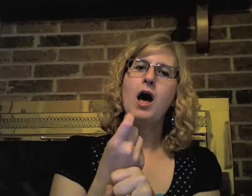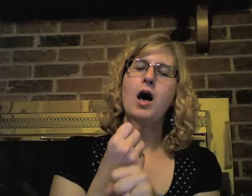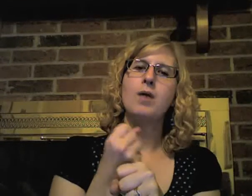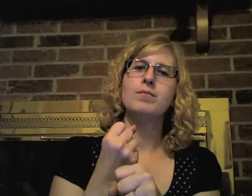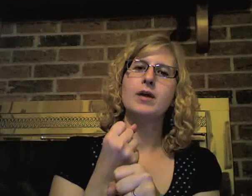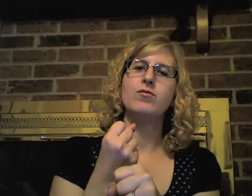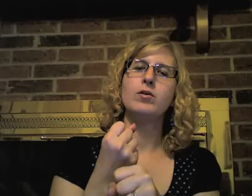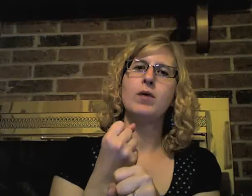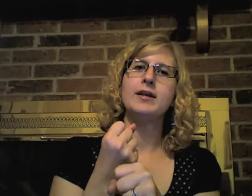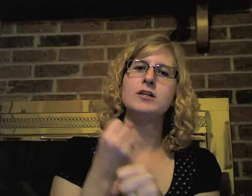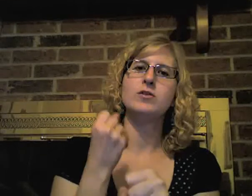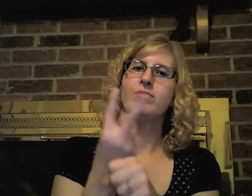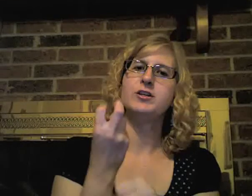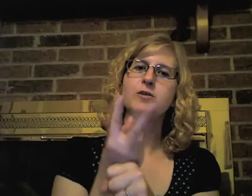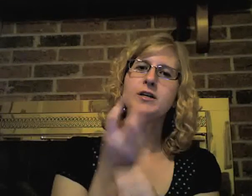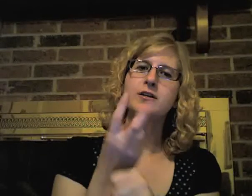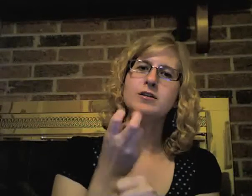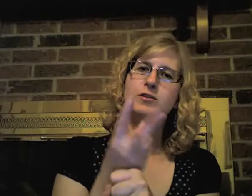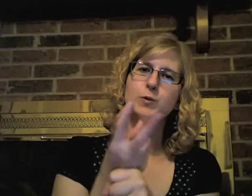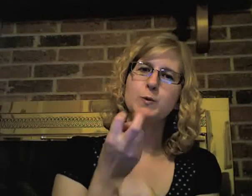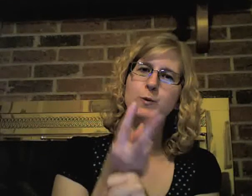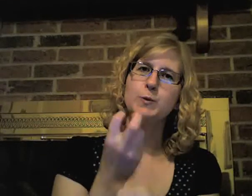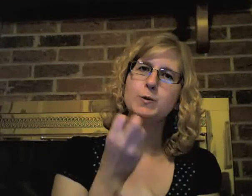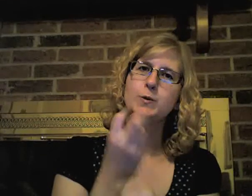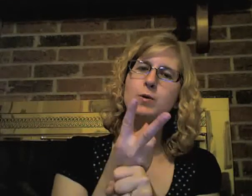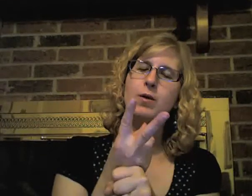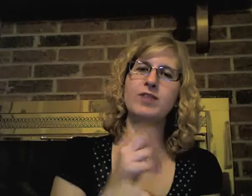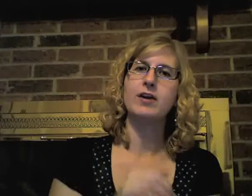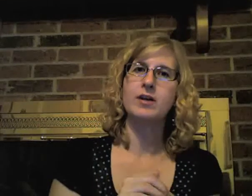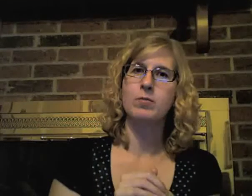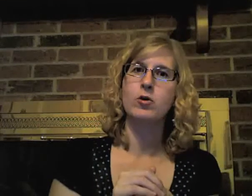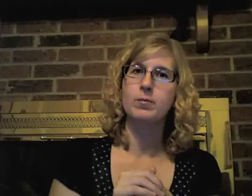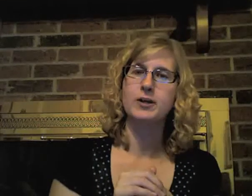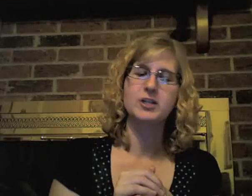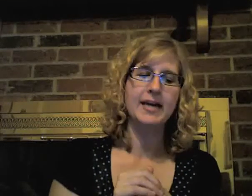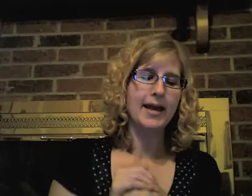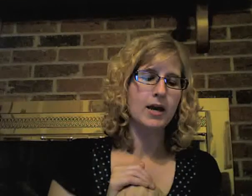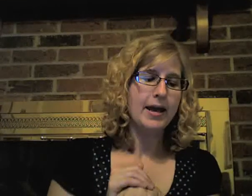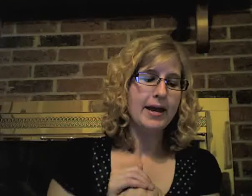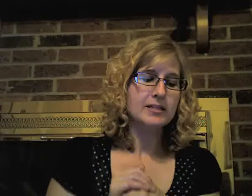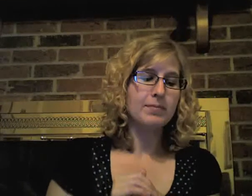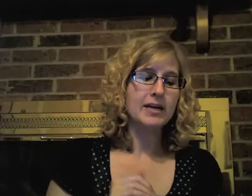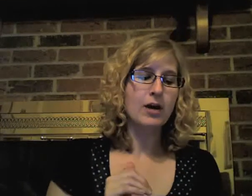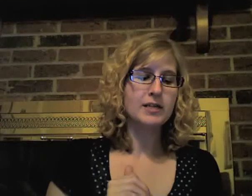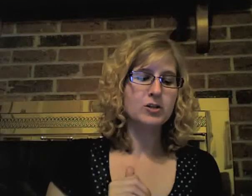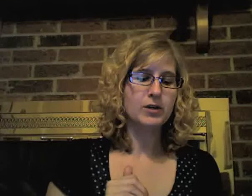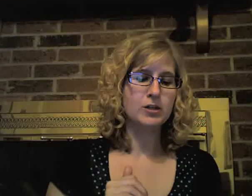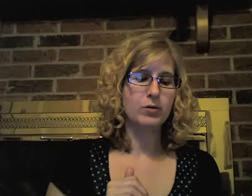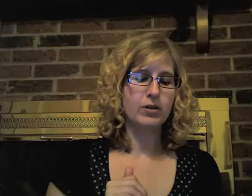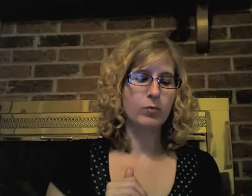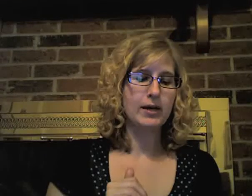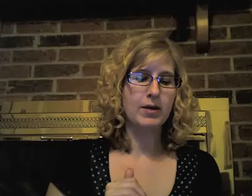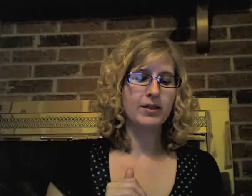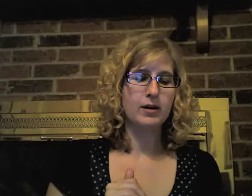2 years, 2, 2, 2, 2, 2, and we've got our number incorporation again. Something else that you can do with week, month, or with month and year is the same thing